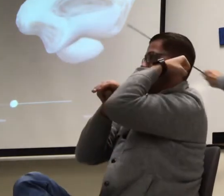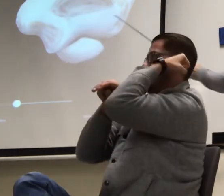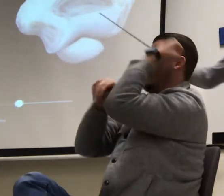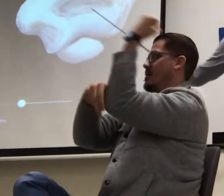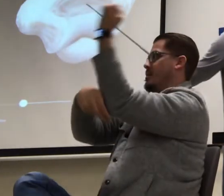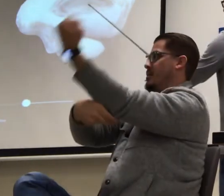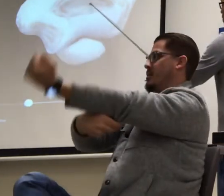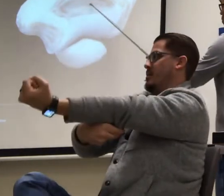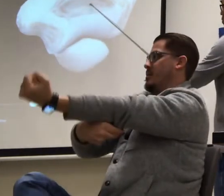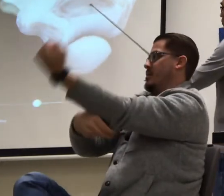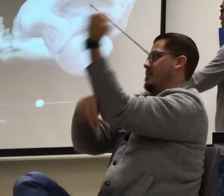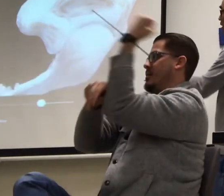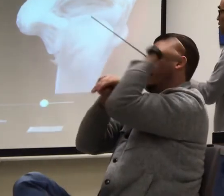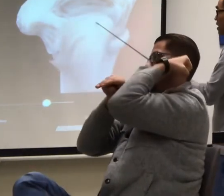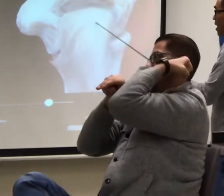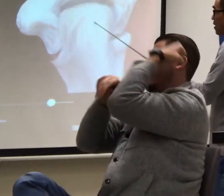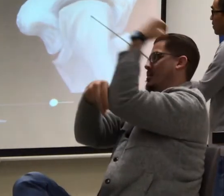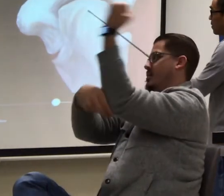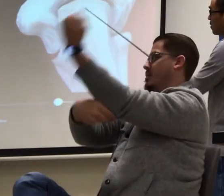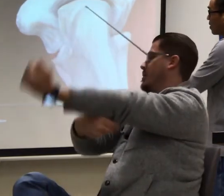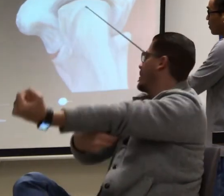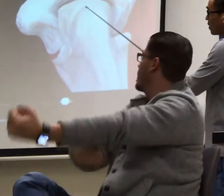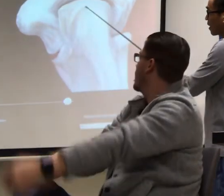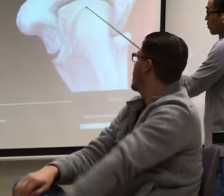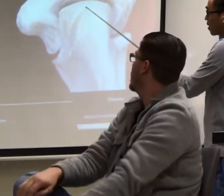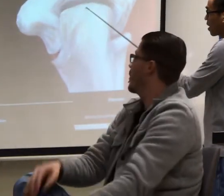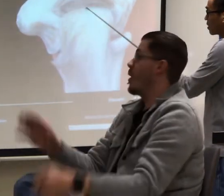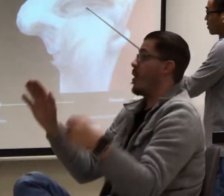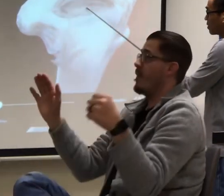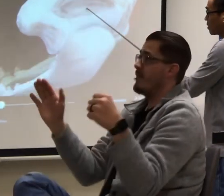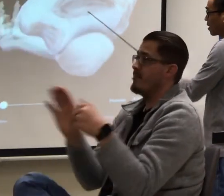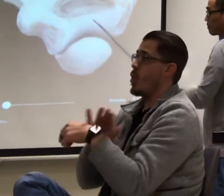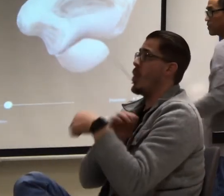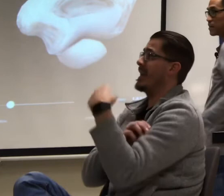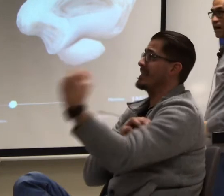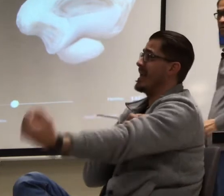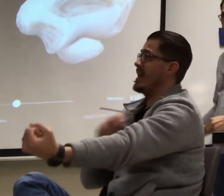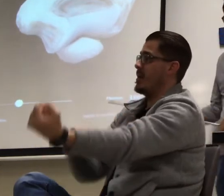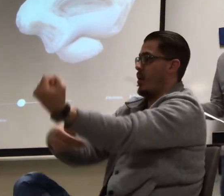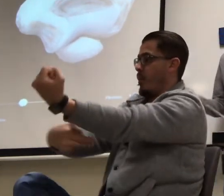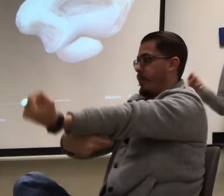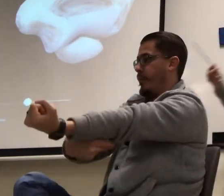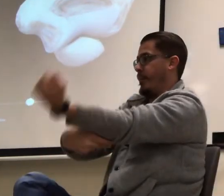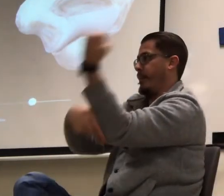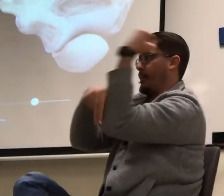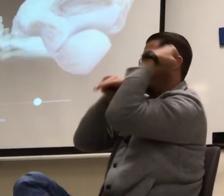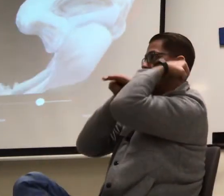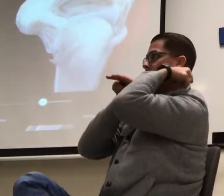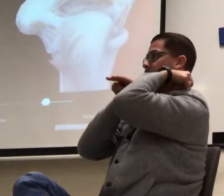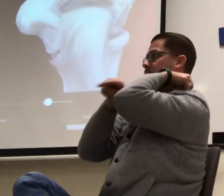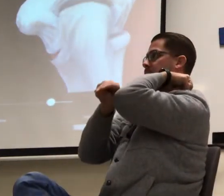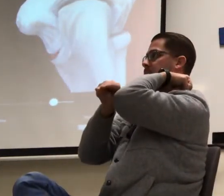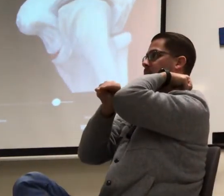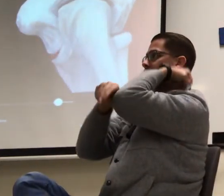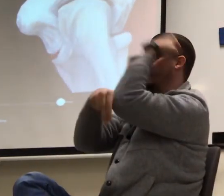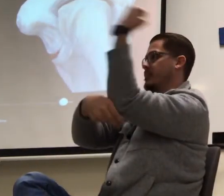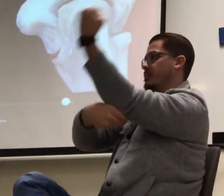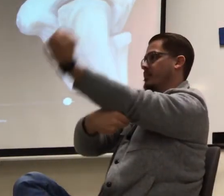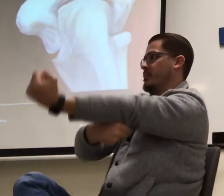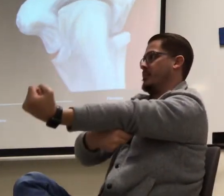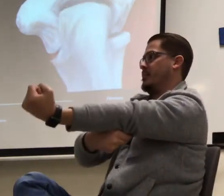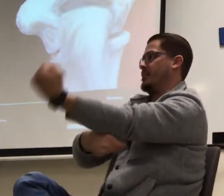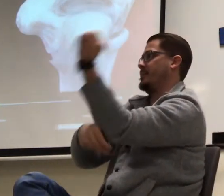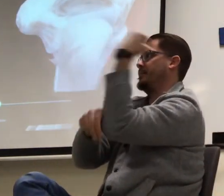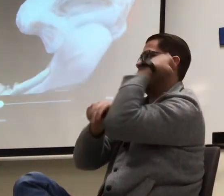So there's the olecranon fossa. When you fully extend, the olecranon kind of fits in that space when you fully